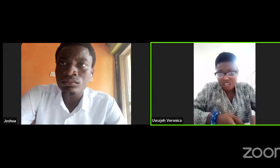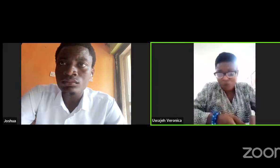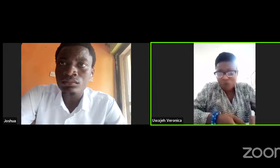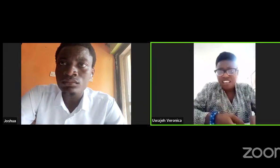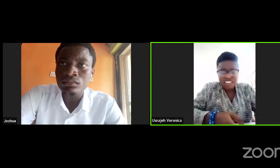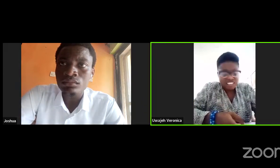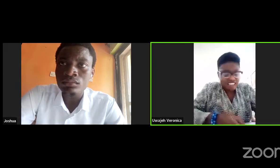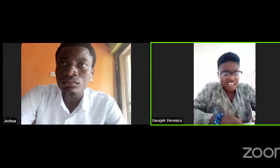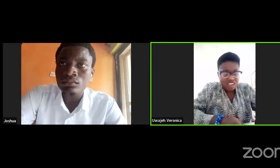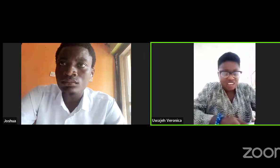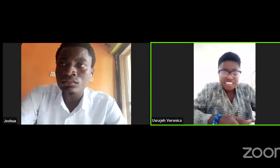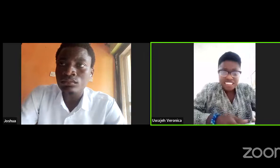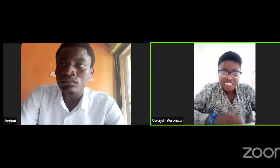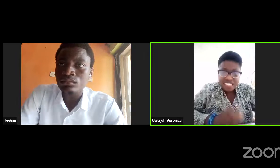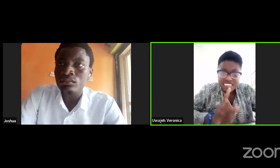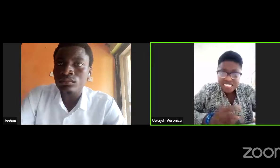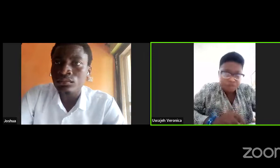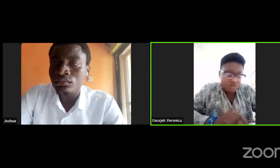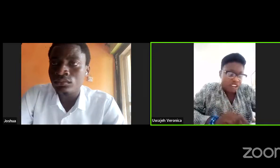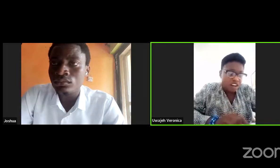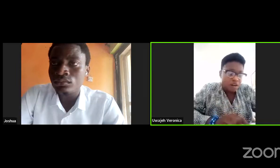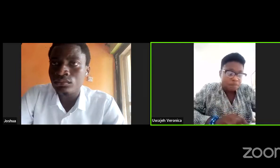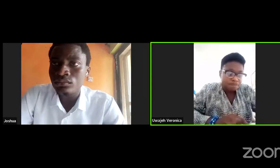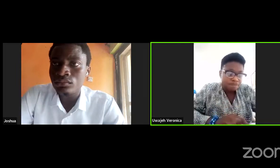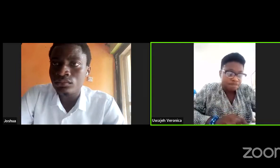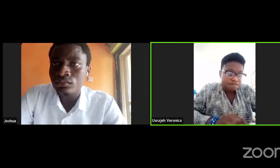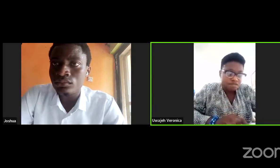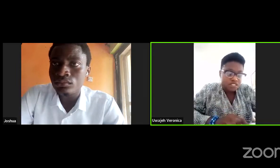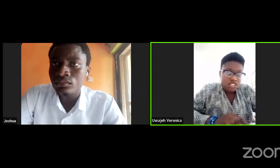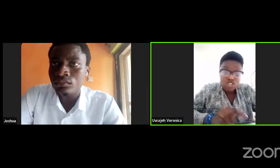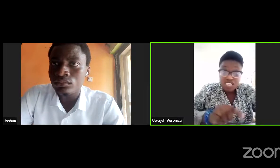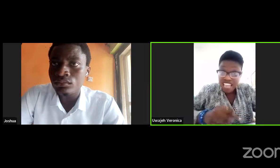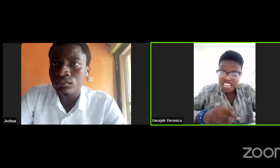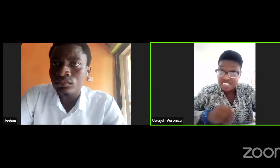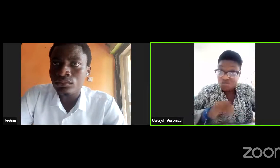another one. Then another thing is, um,